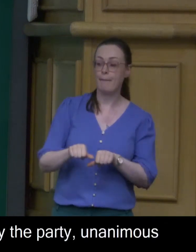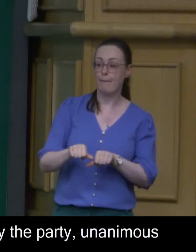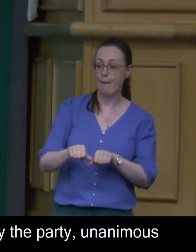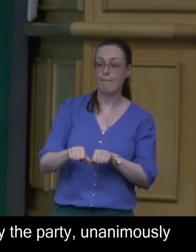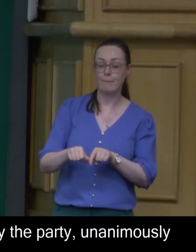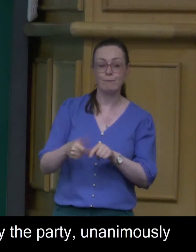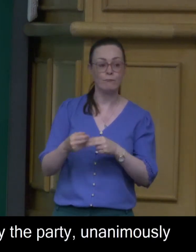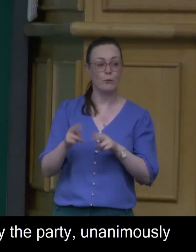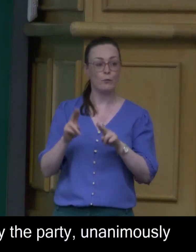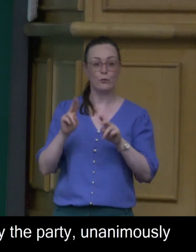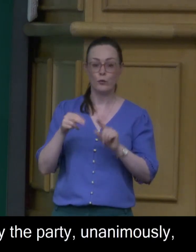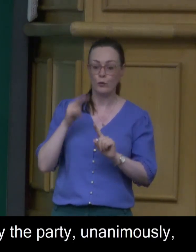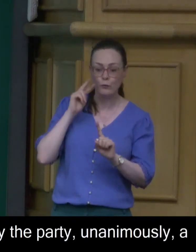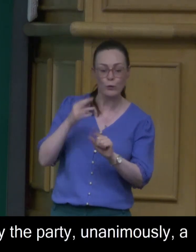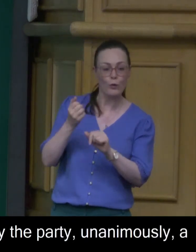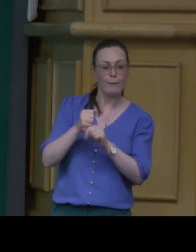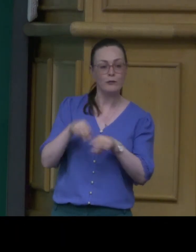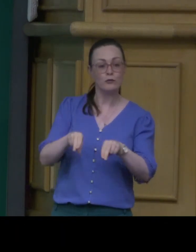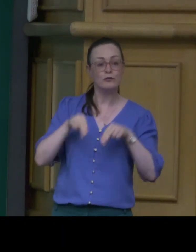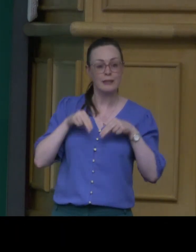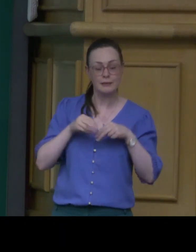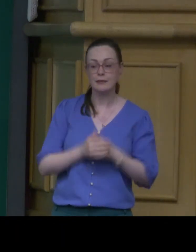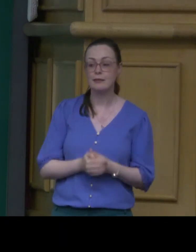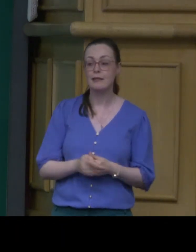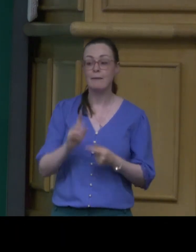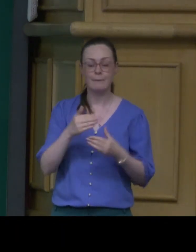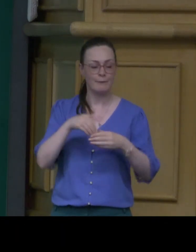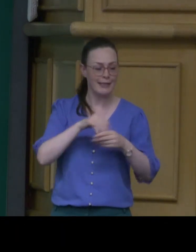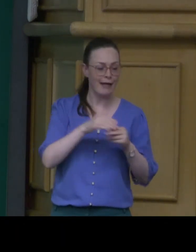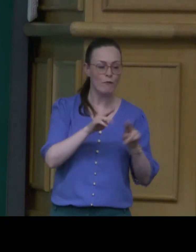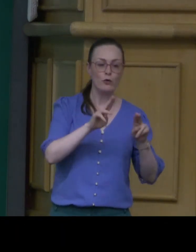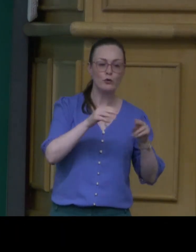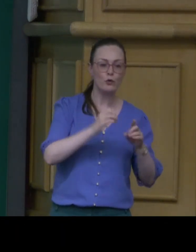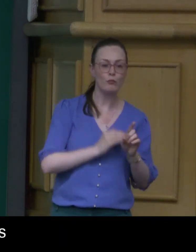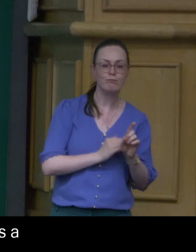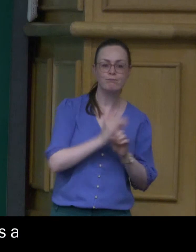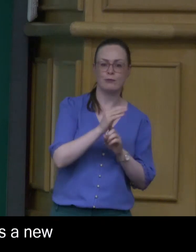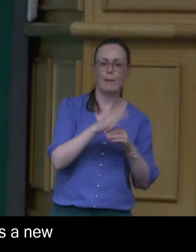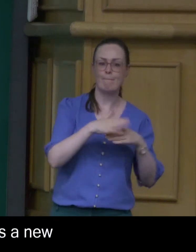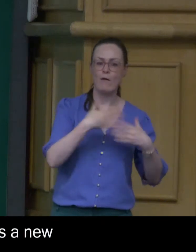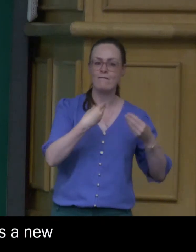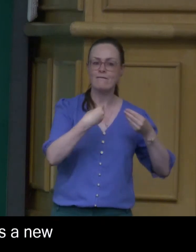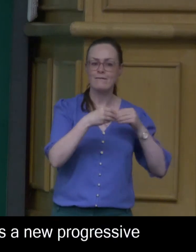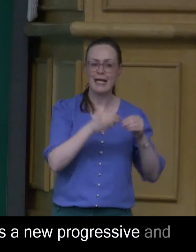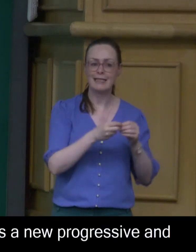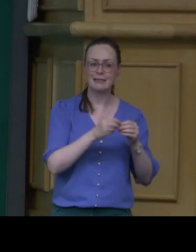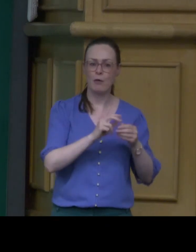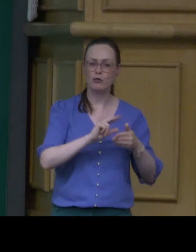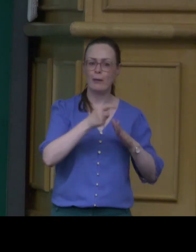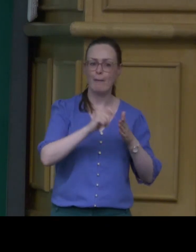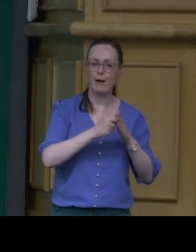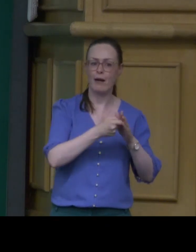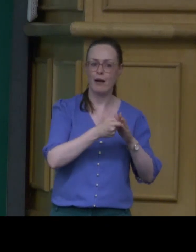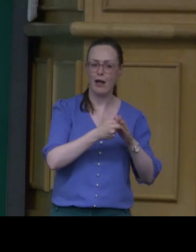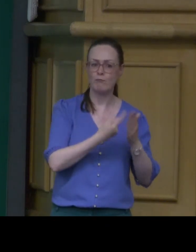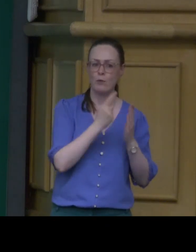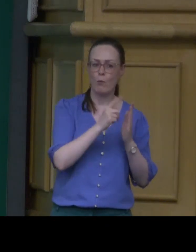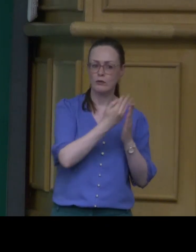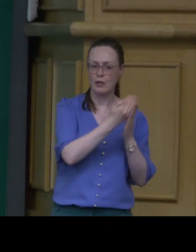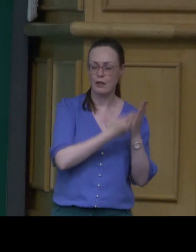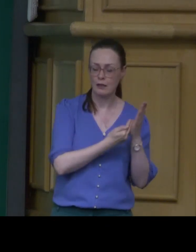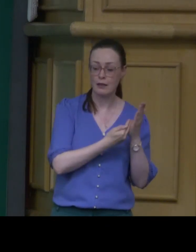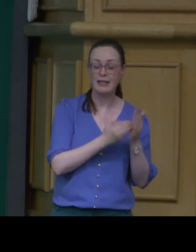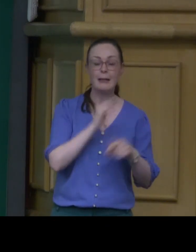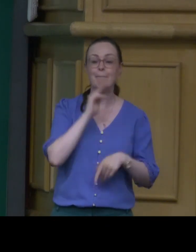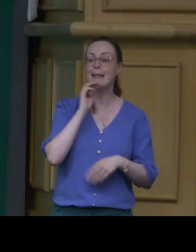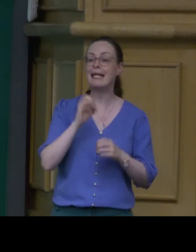new position on neutrality, which includes a new, progressive and more flexible triple lock proposal that